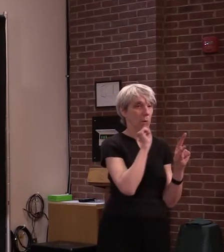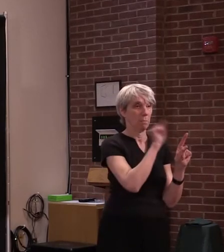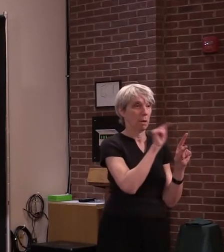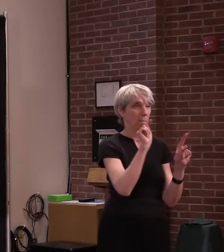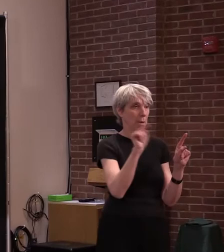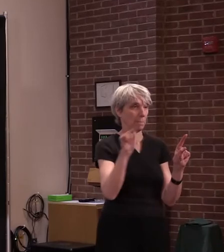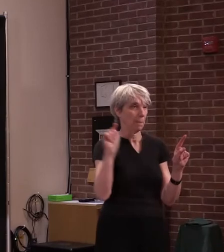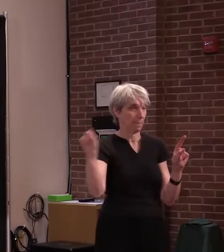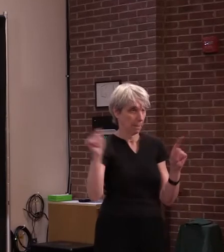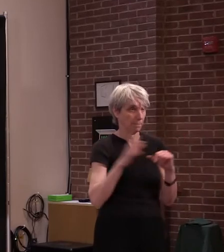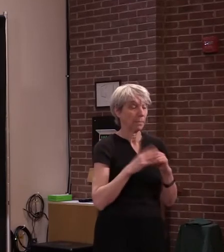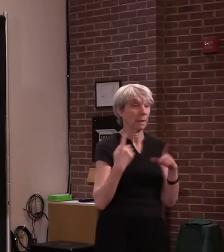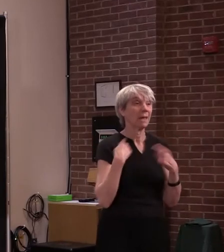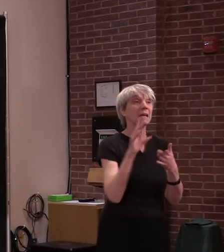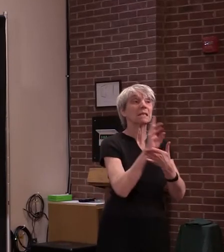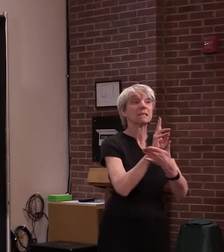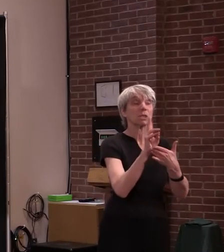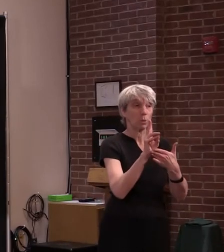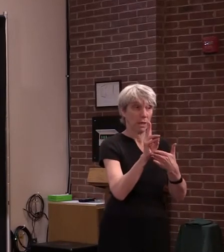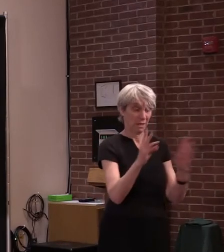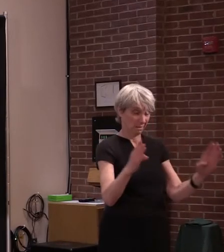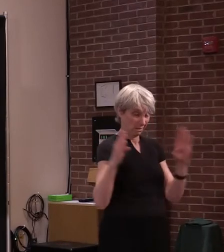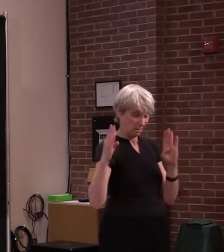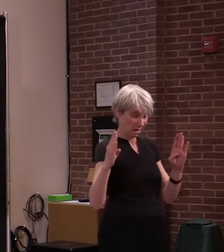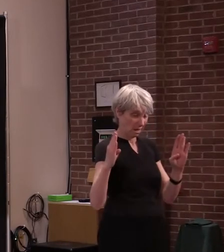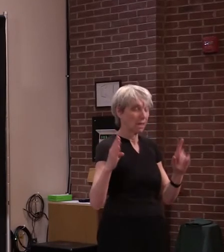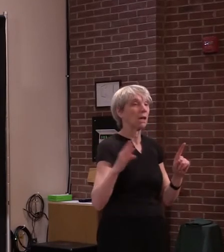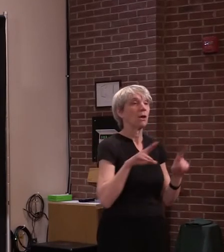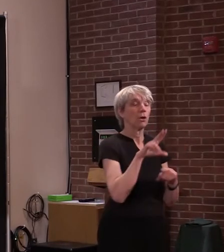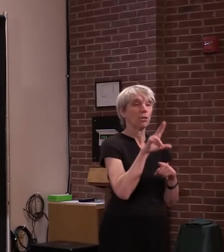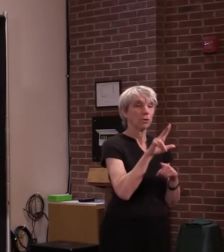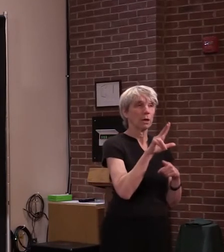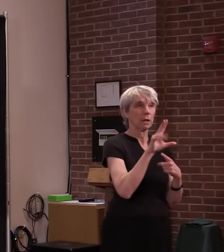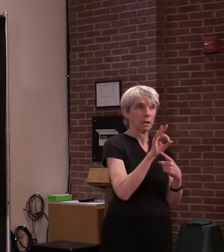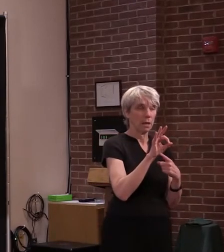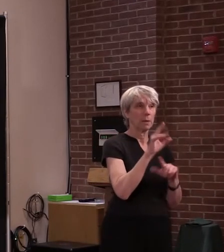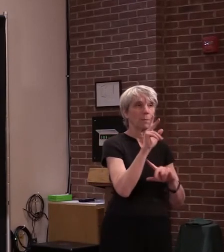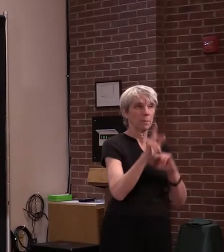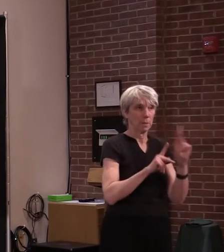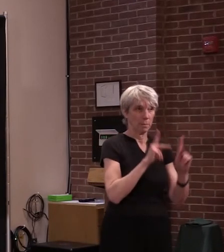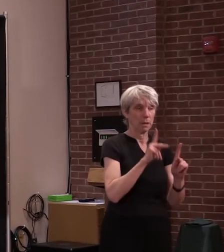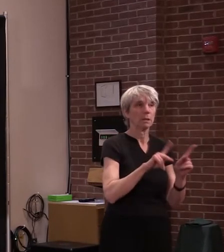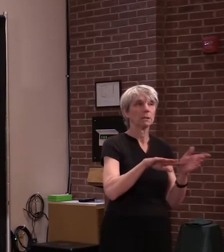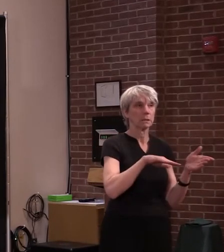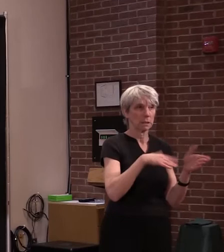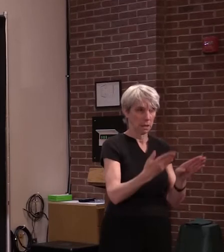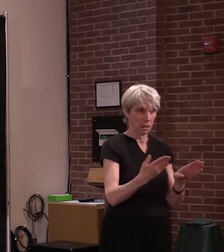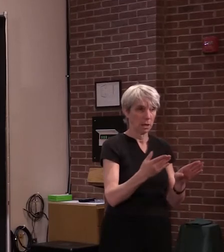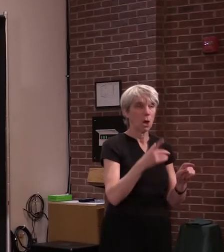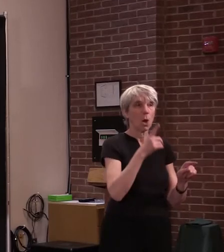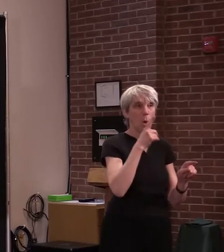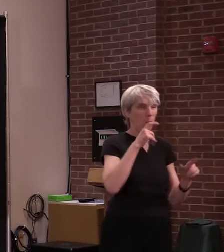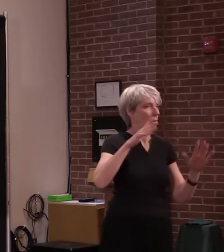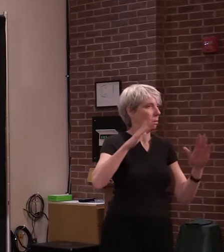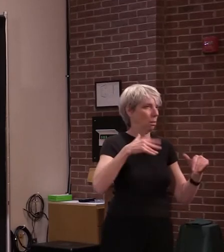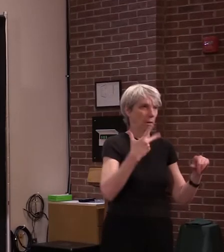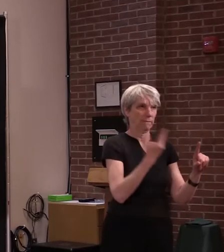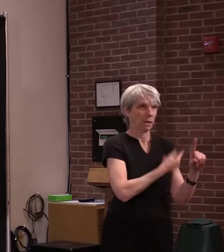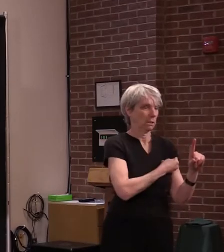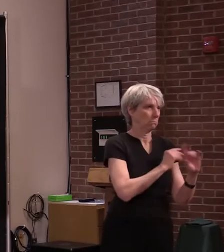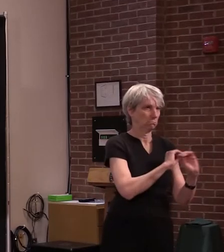So during the last 6-week time period, we had 39 in total deaths among those not fully